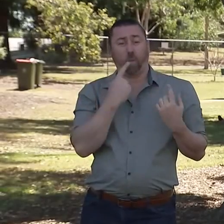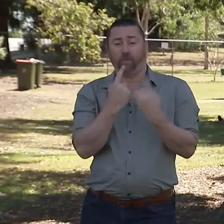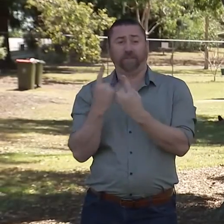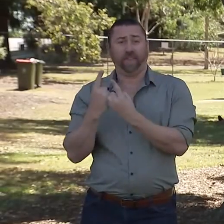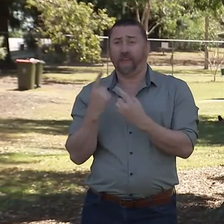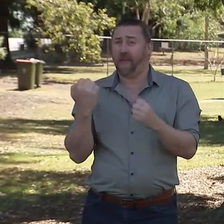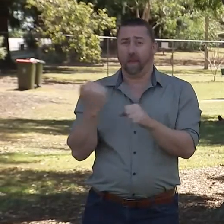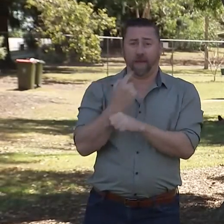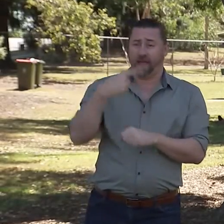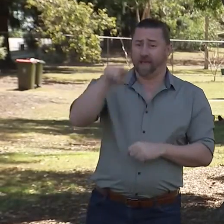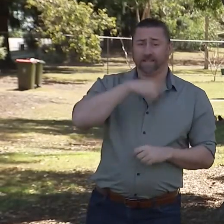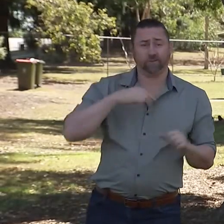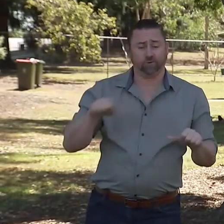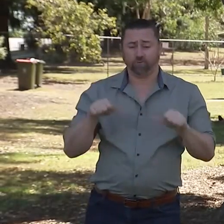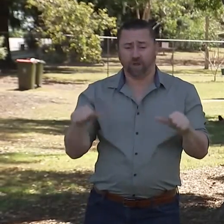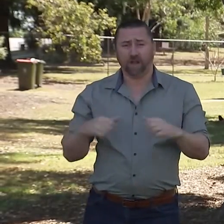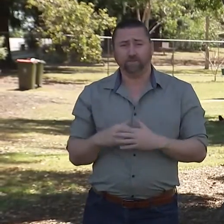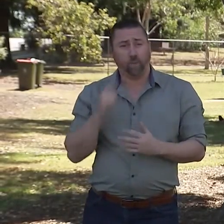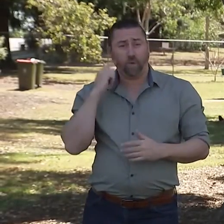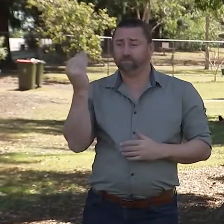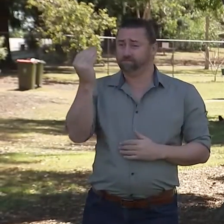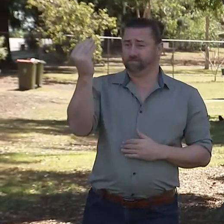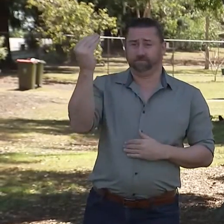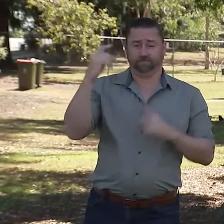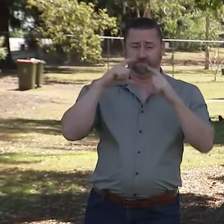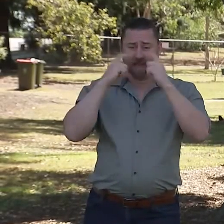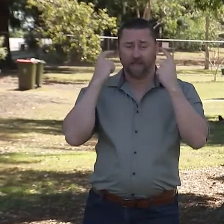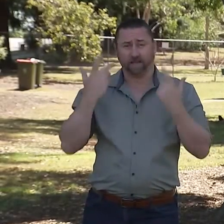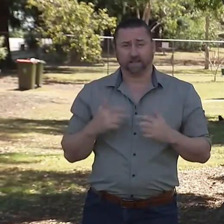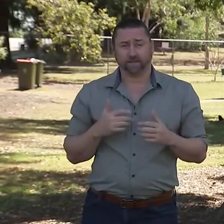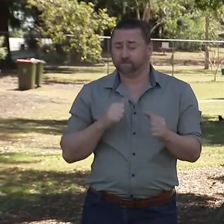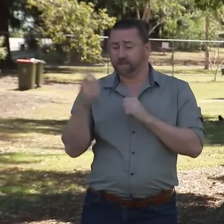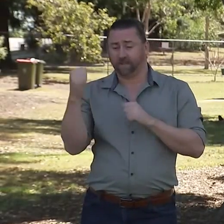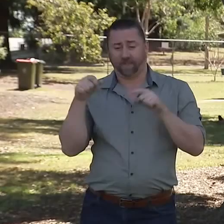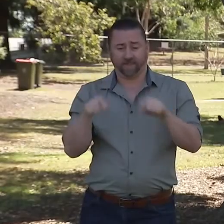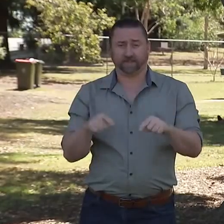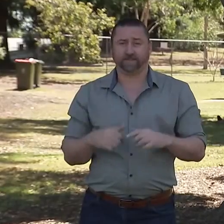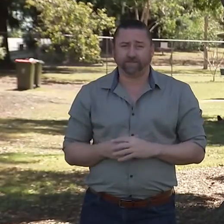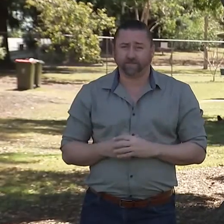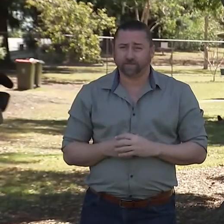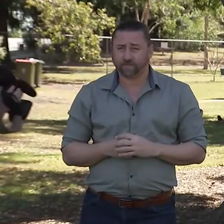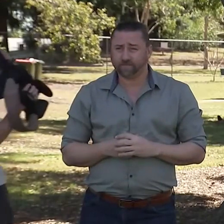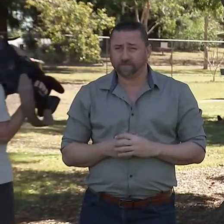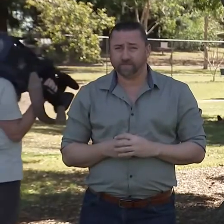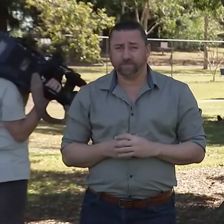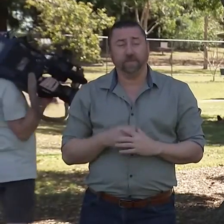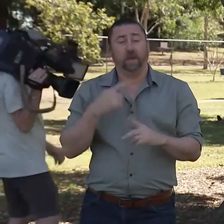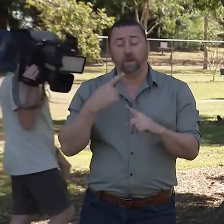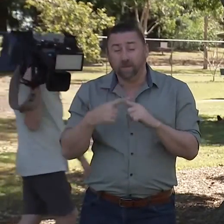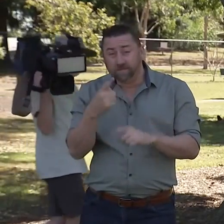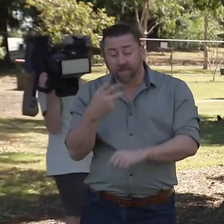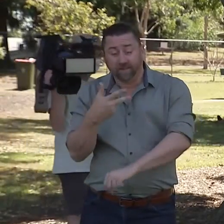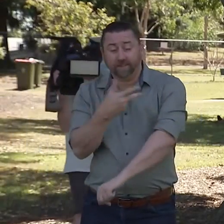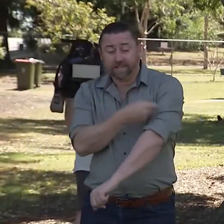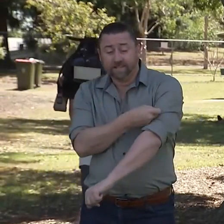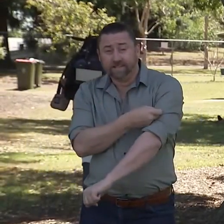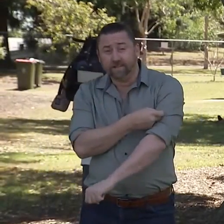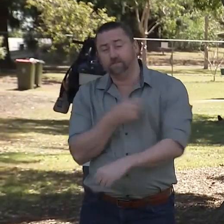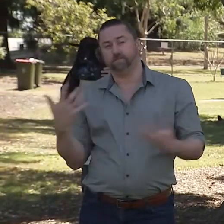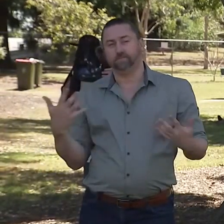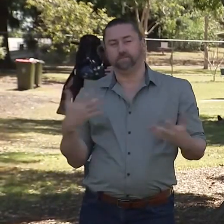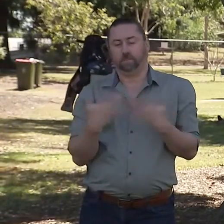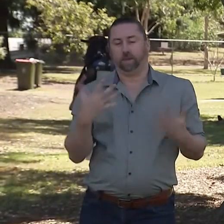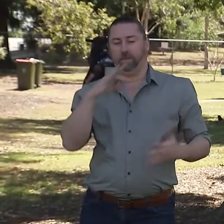on you at all times. And then the thing that will get us out of having to do all of that is to get vaccinated. So